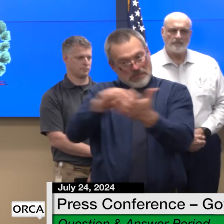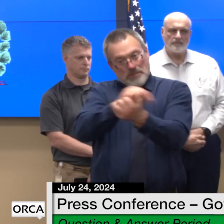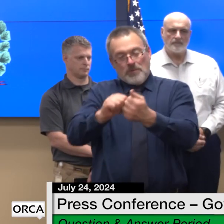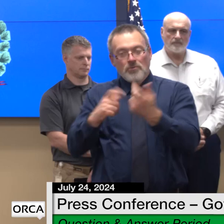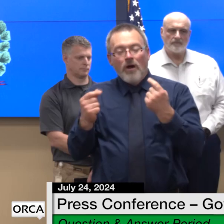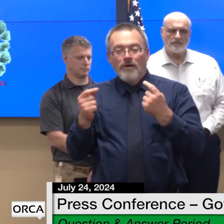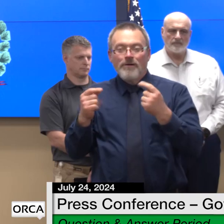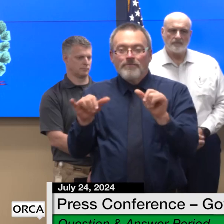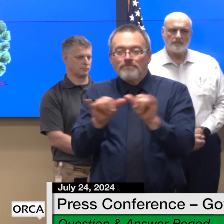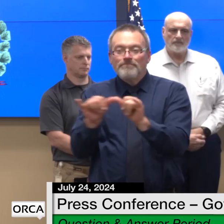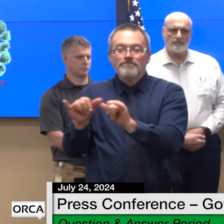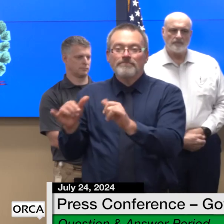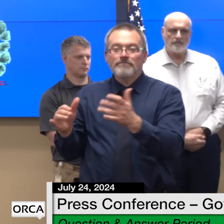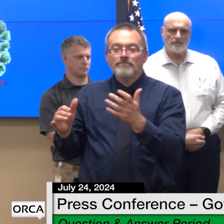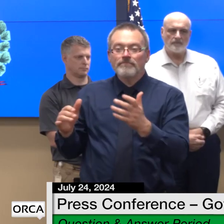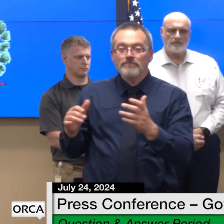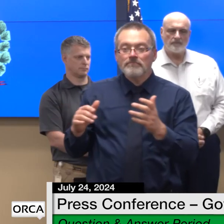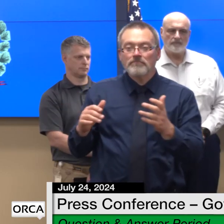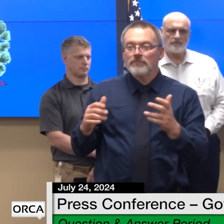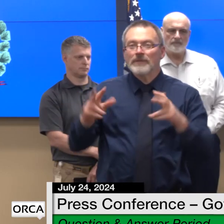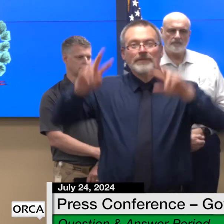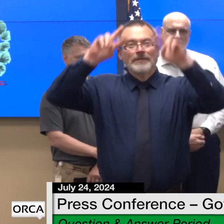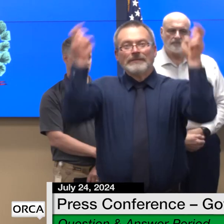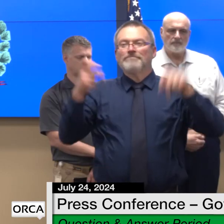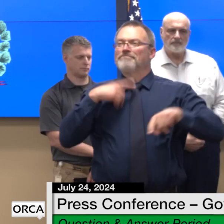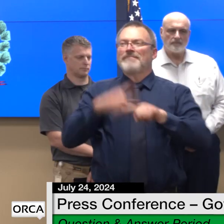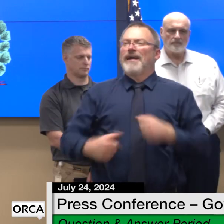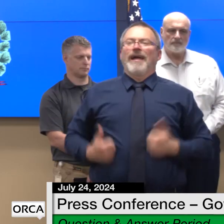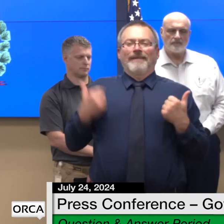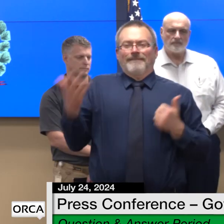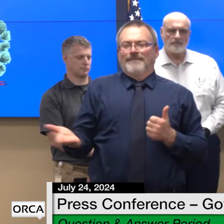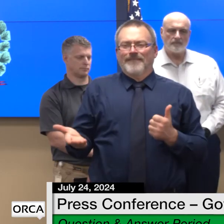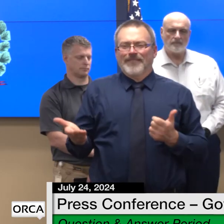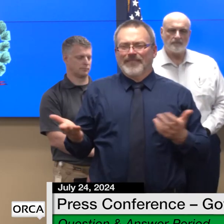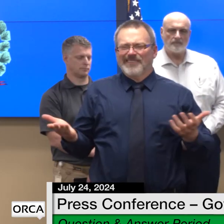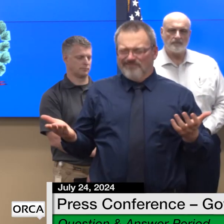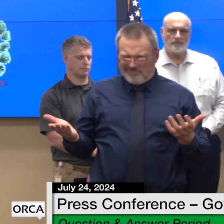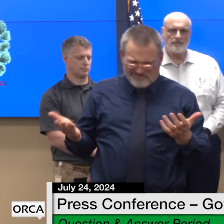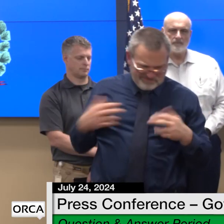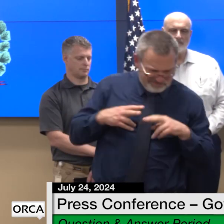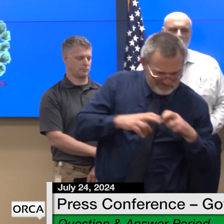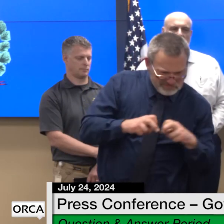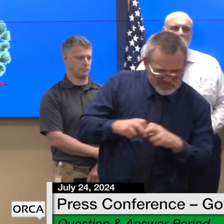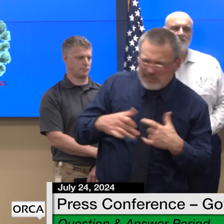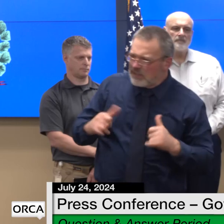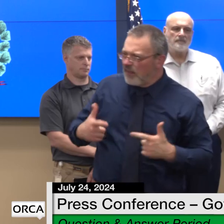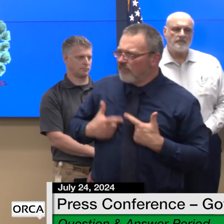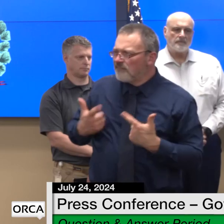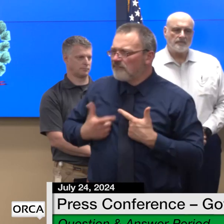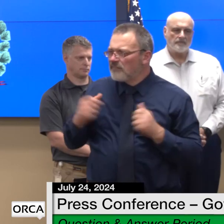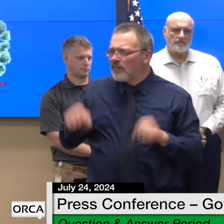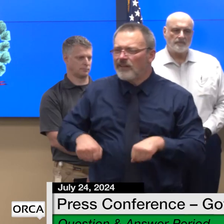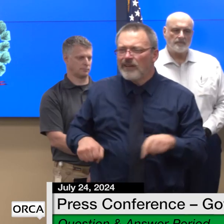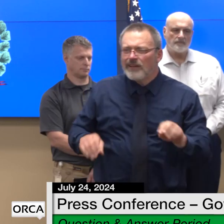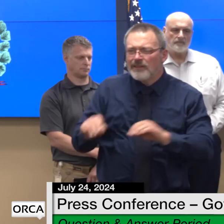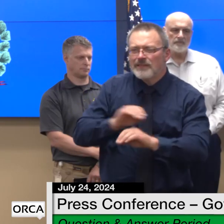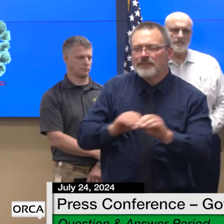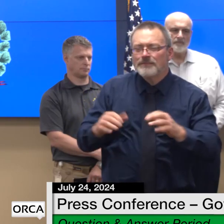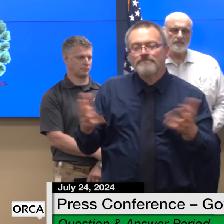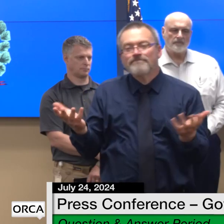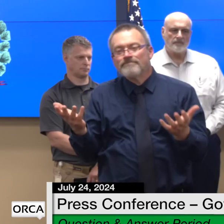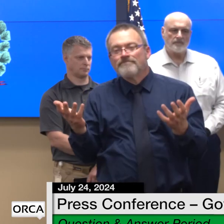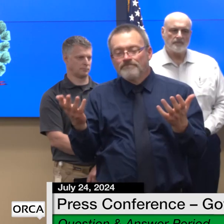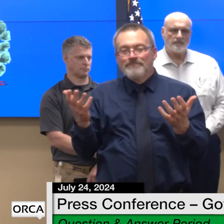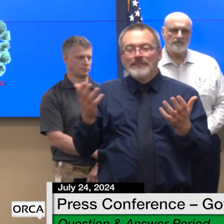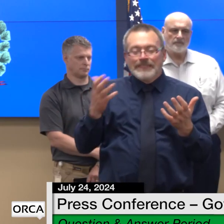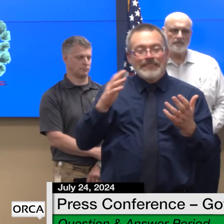are still living in their home, even though they've described it as uninhabitable or severely damaged. So we have anecdotal evidence that there may